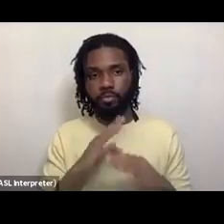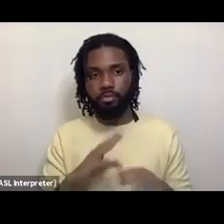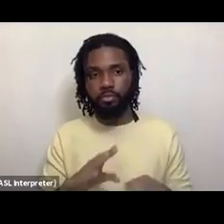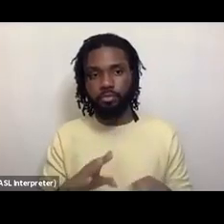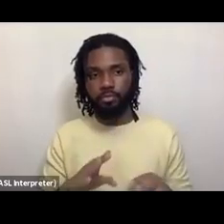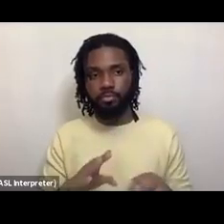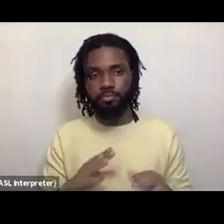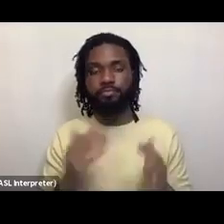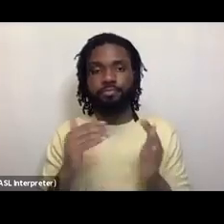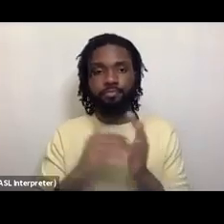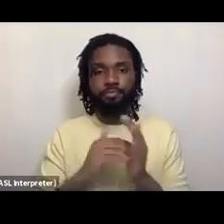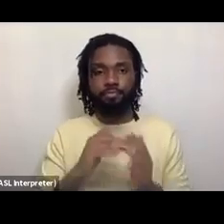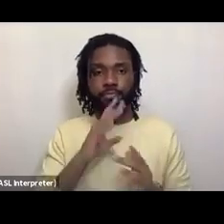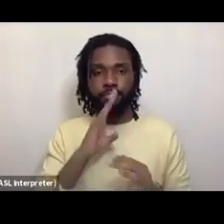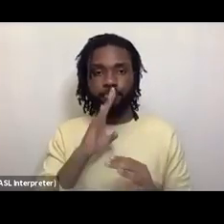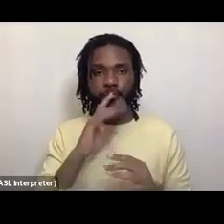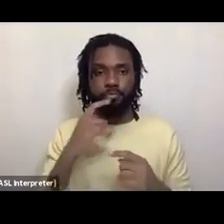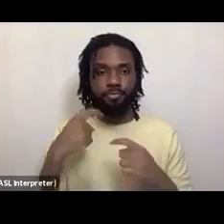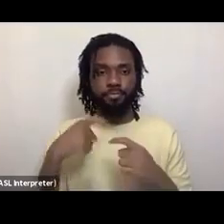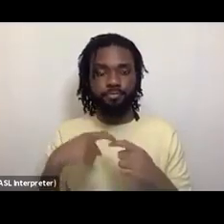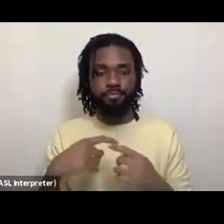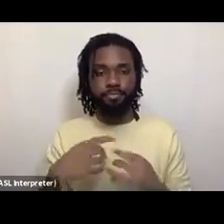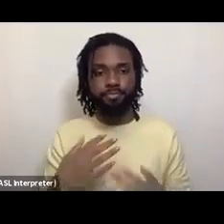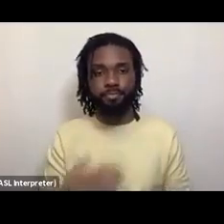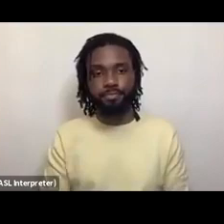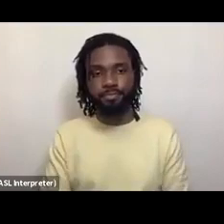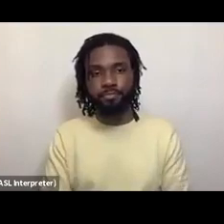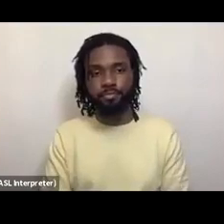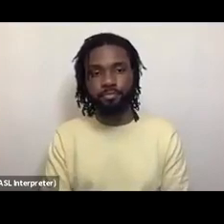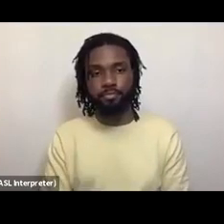Bueno, para poder entrar, puede ir a